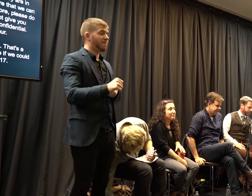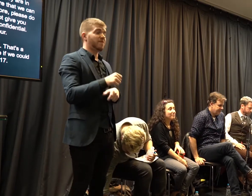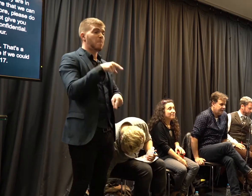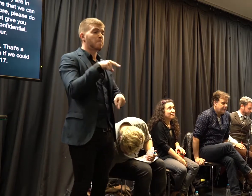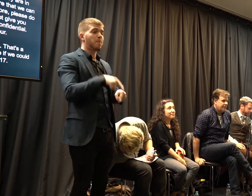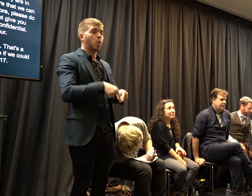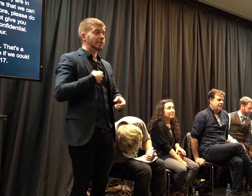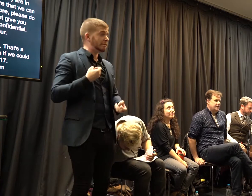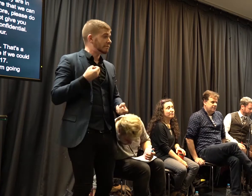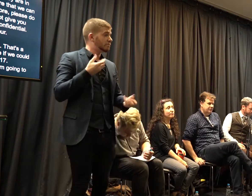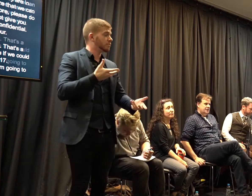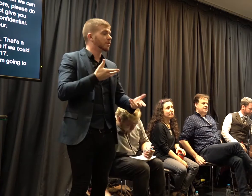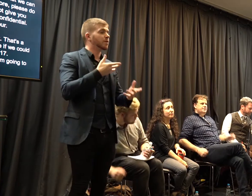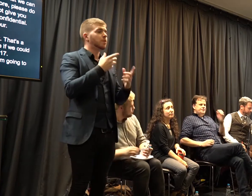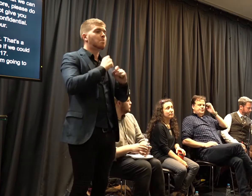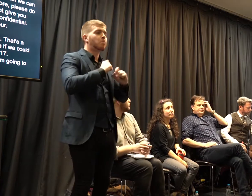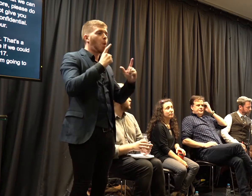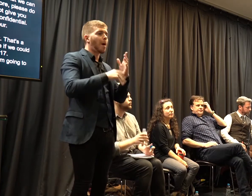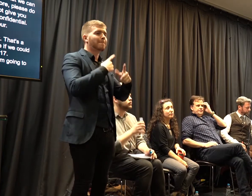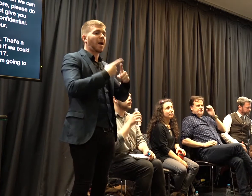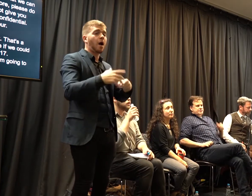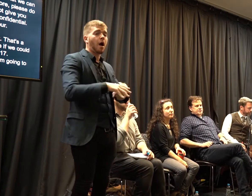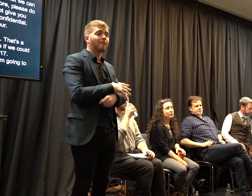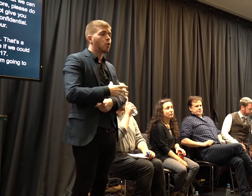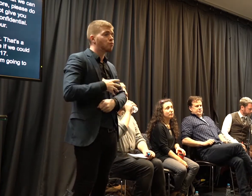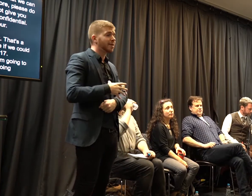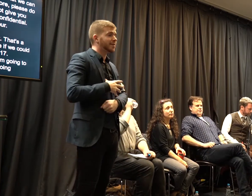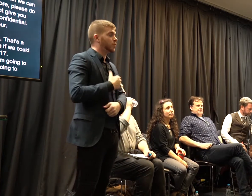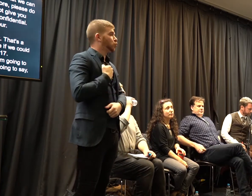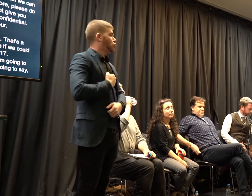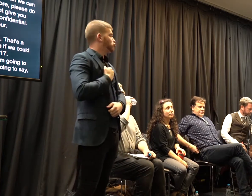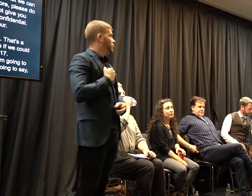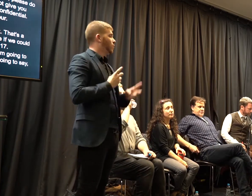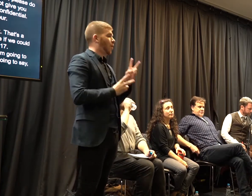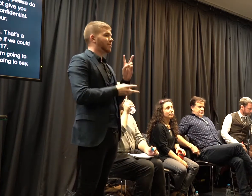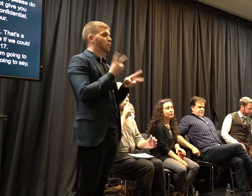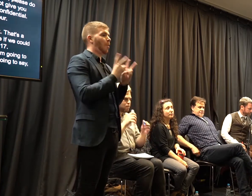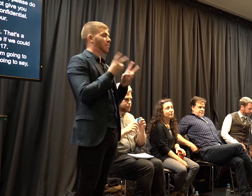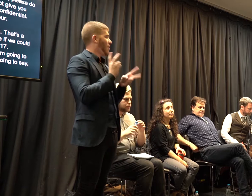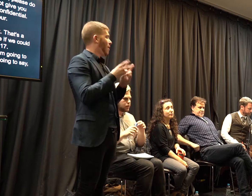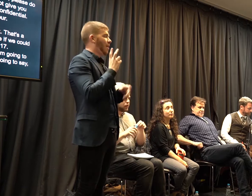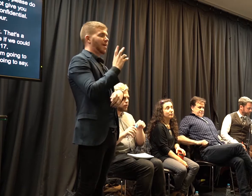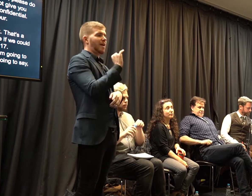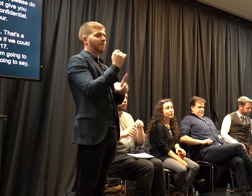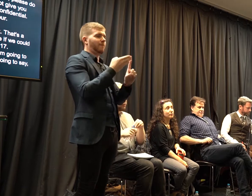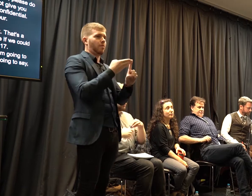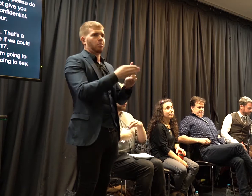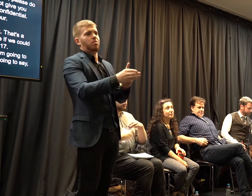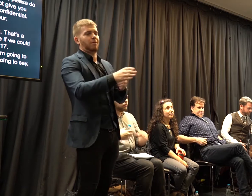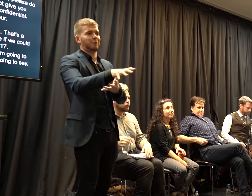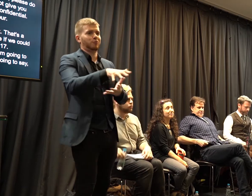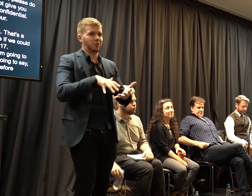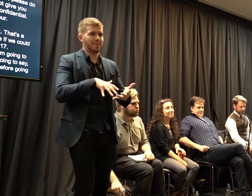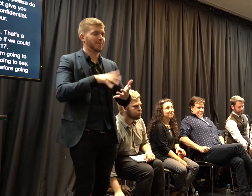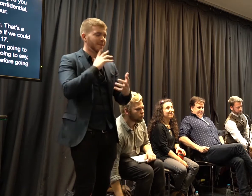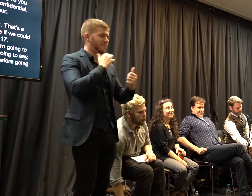say, Paula and Max have already said. Apologies to the interpreters, I'm going to then therefore go slightly off script in the